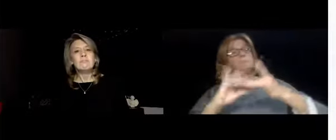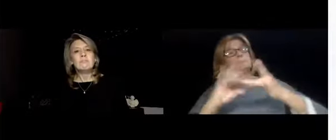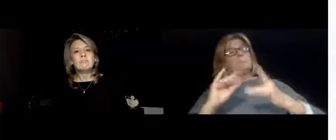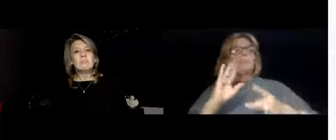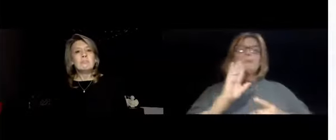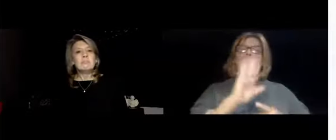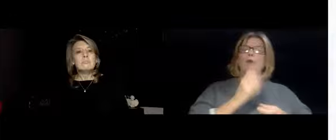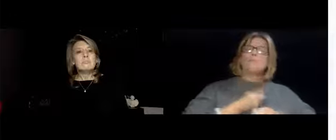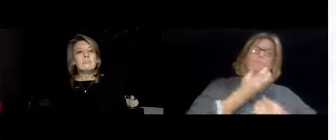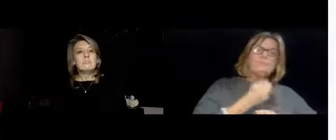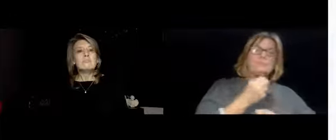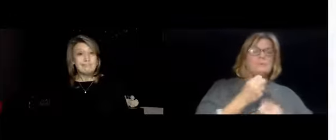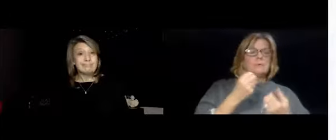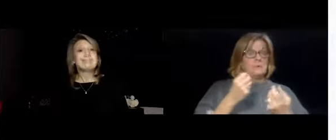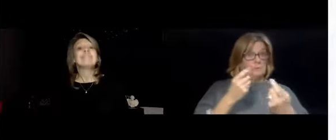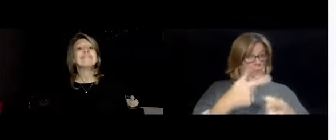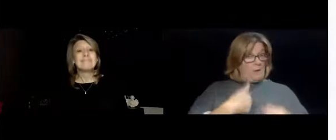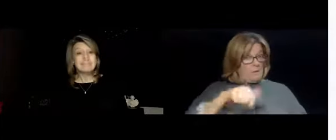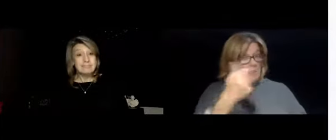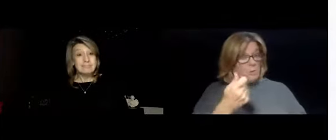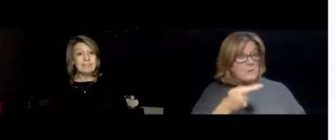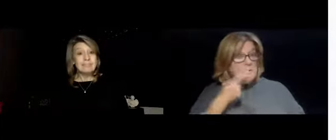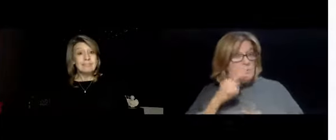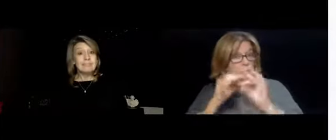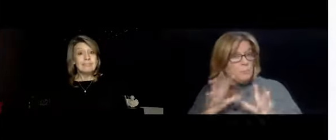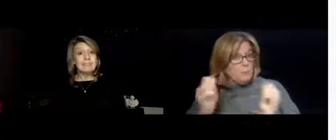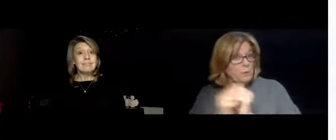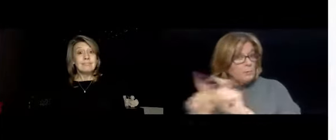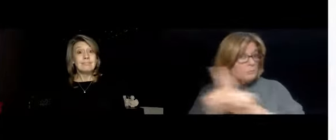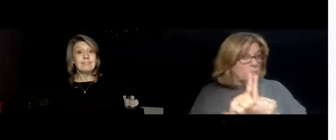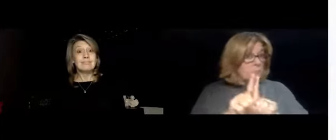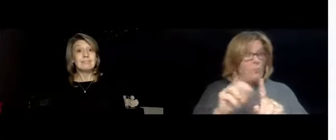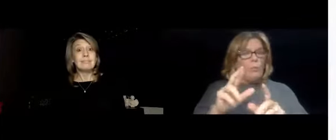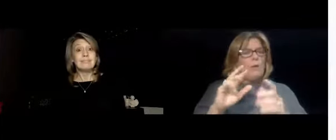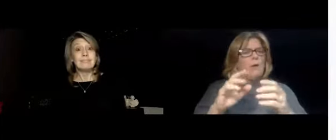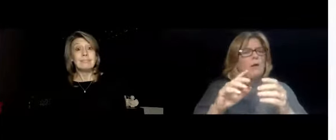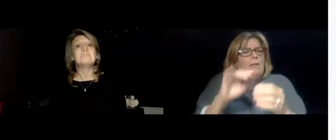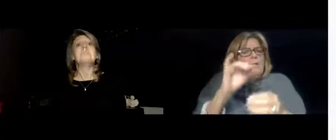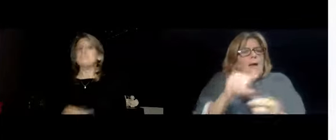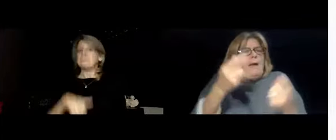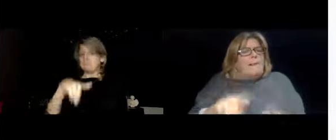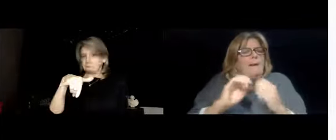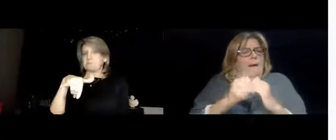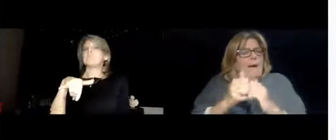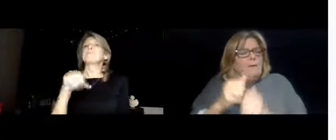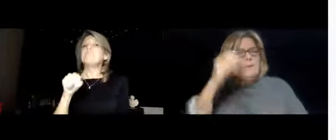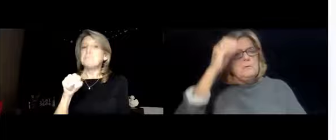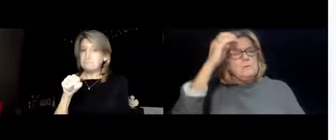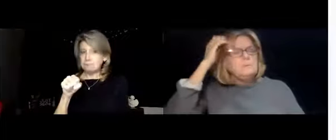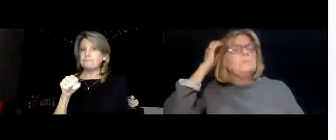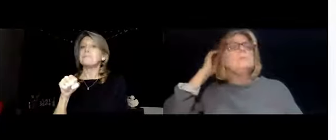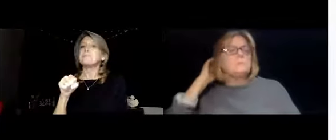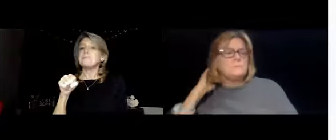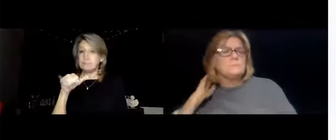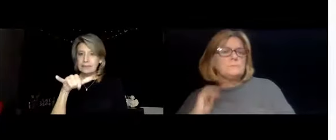So if they do want to get up and give a testimony or share, do you have hearing interpreters there that will